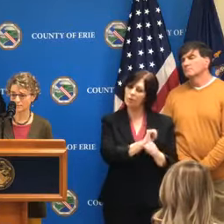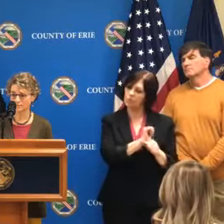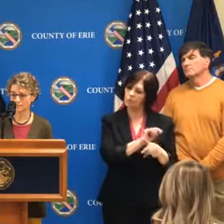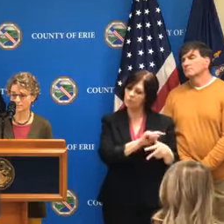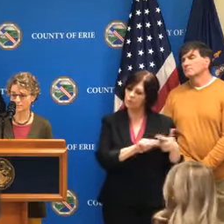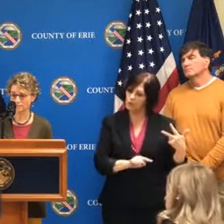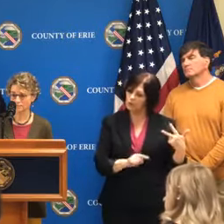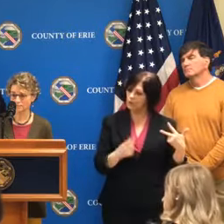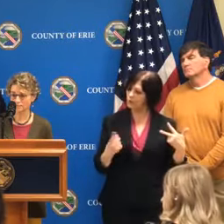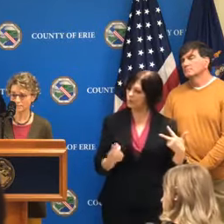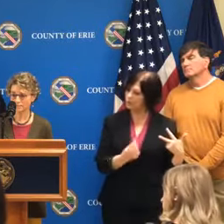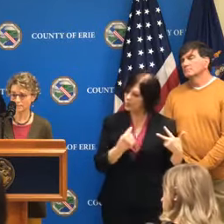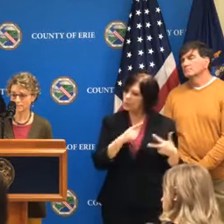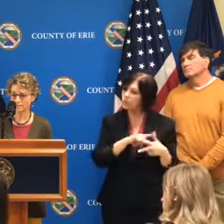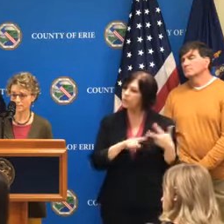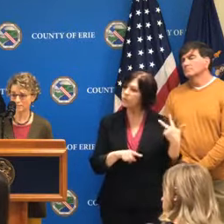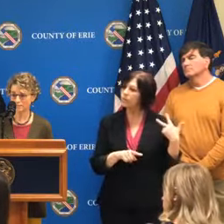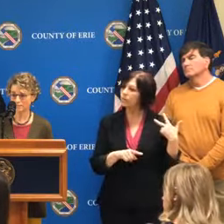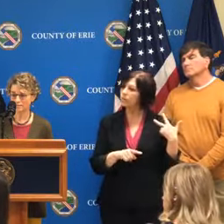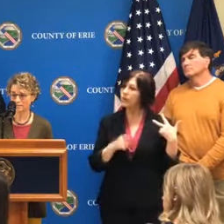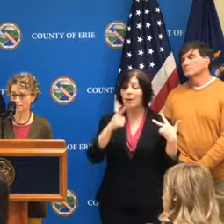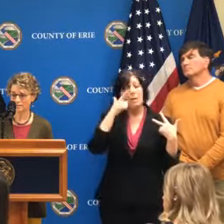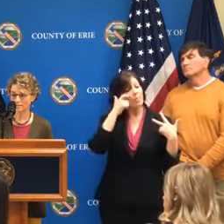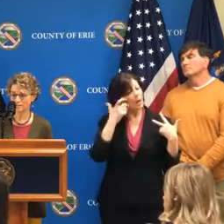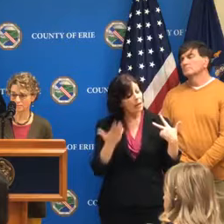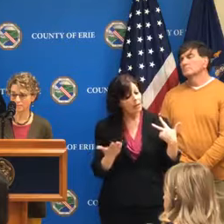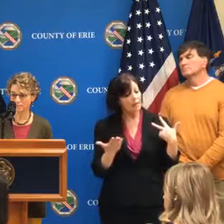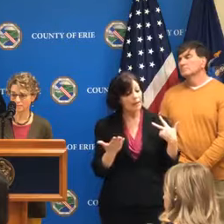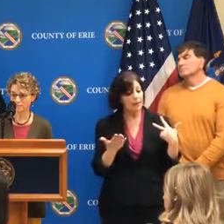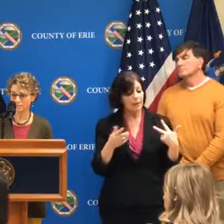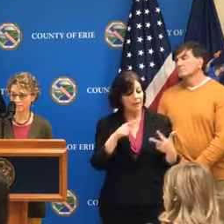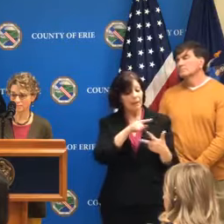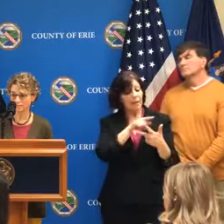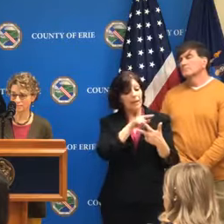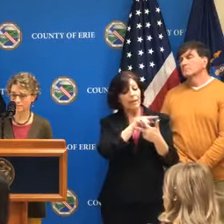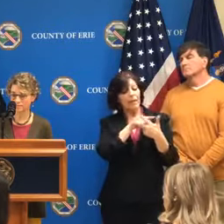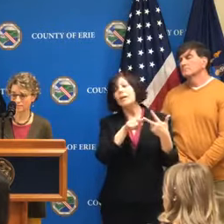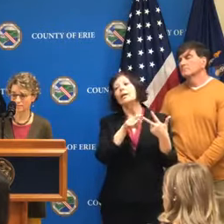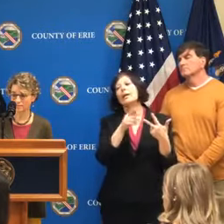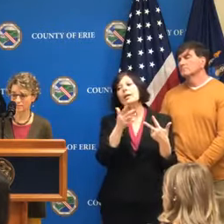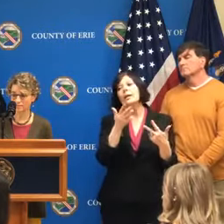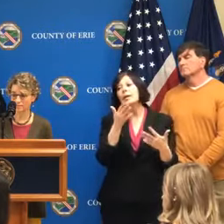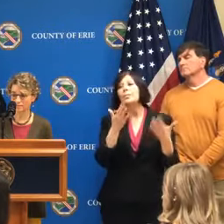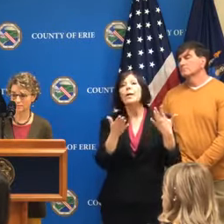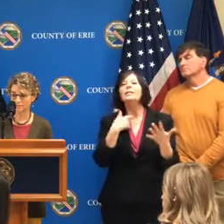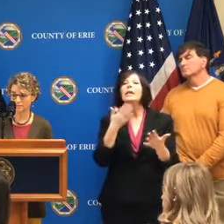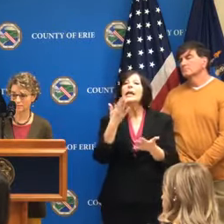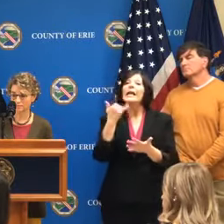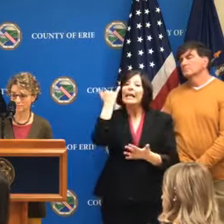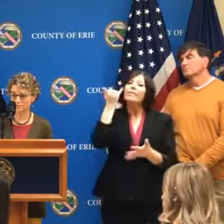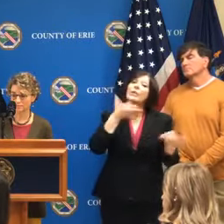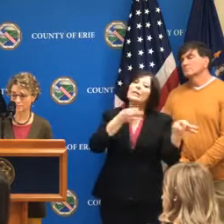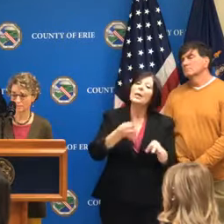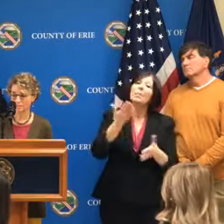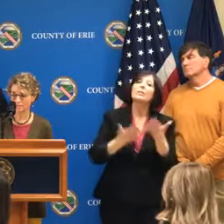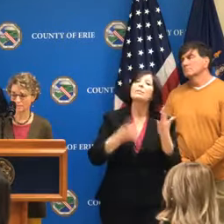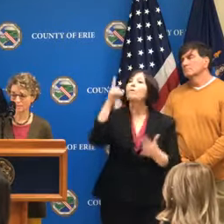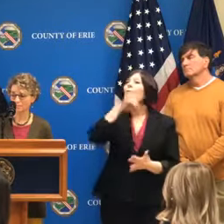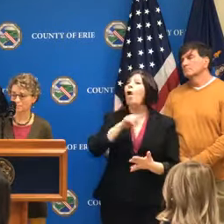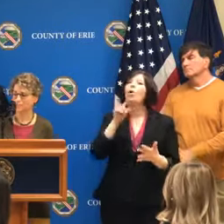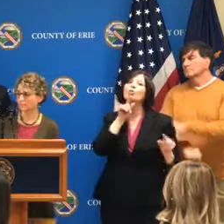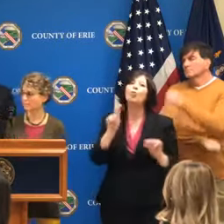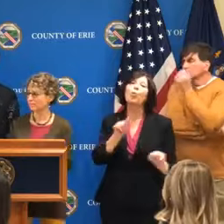industries or economic segments that they work in? Because, this might tamp down some of the false rumors that the county executive would